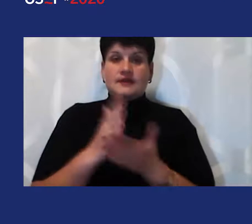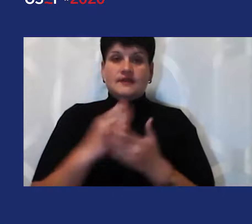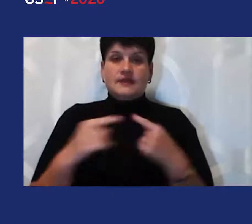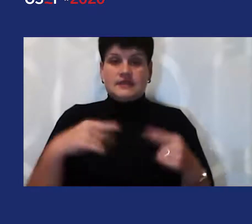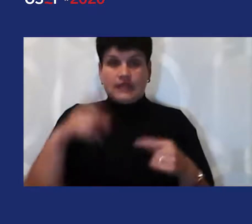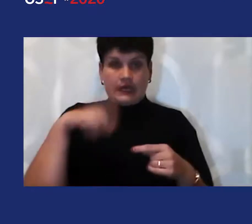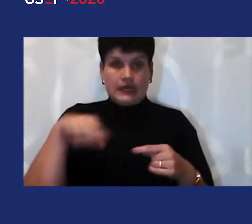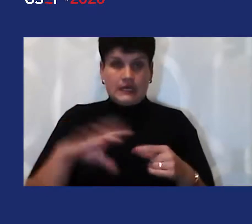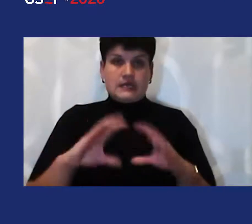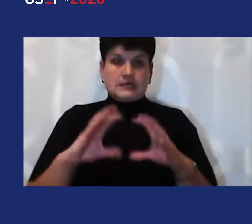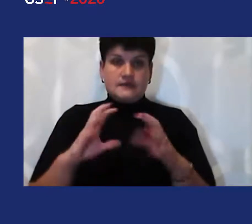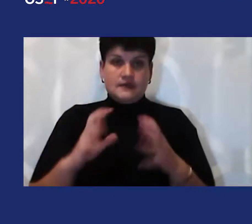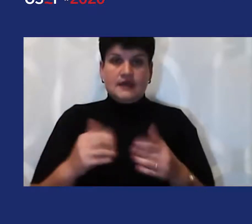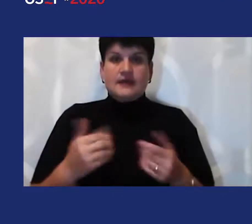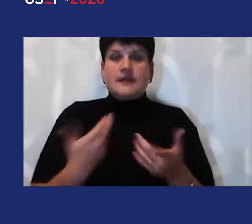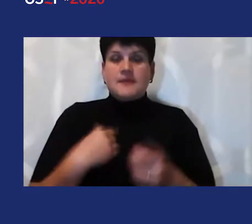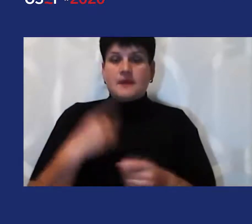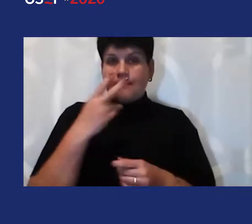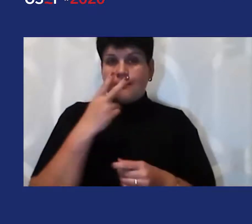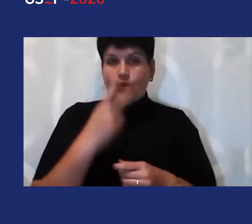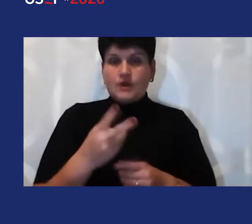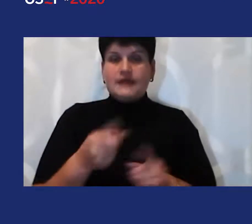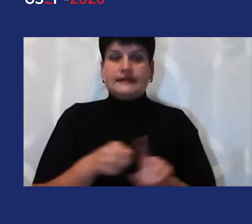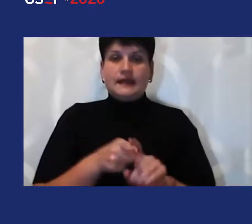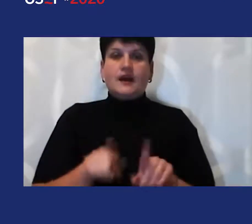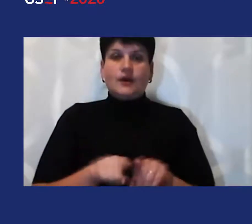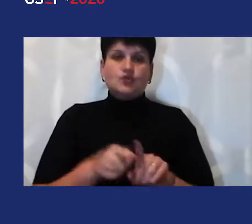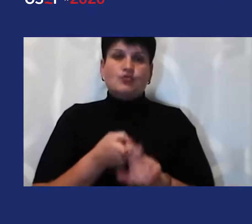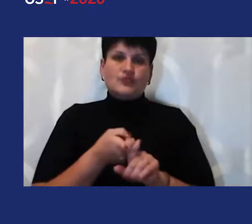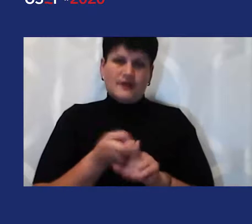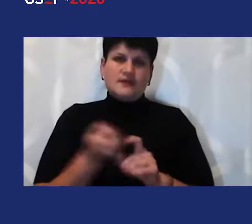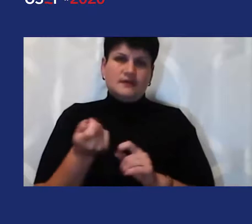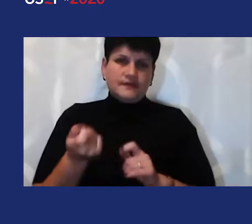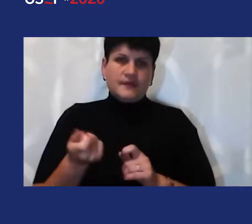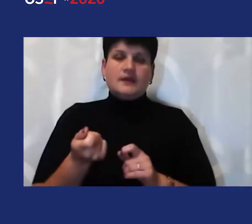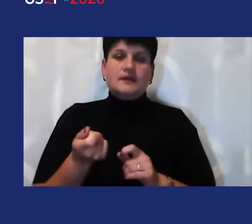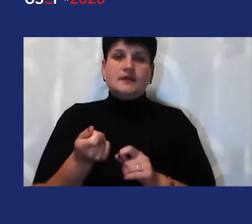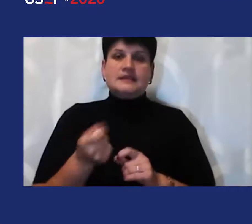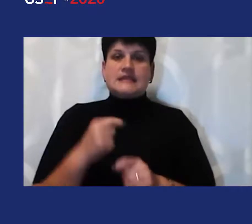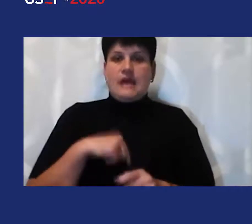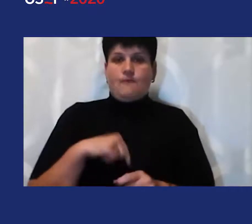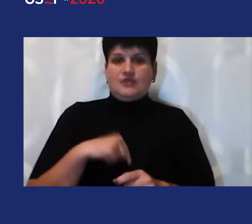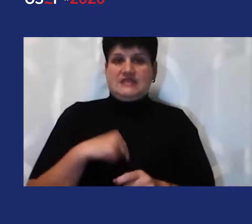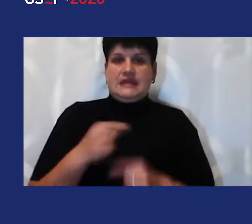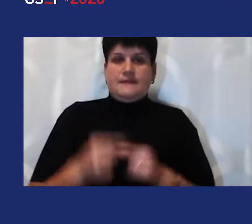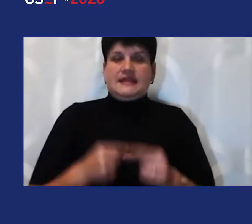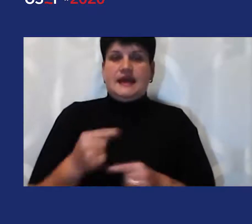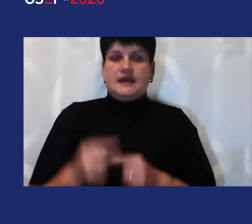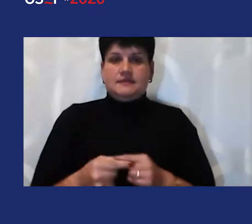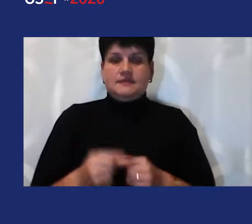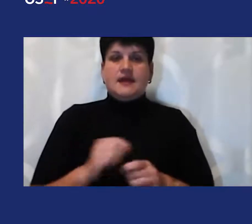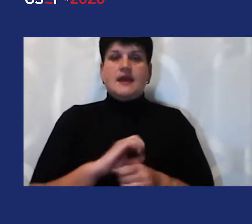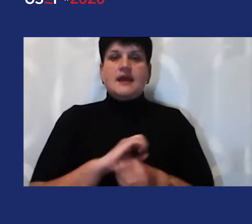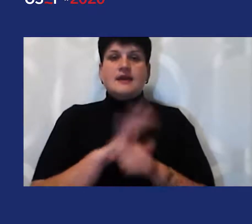have been also witnessing the number of cases of violence